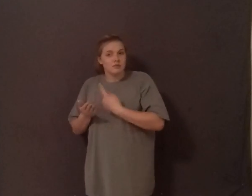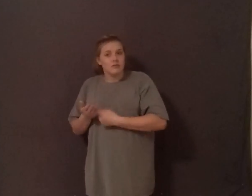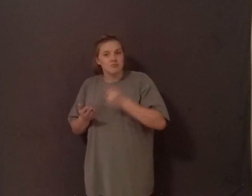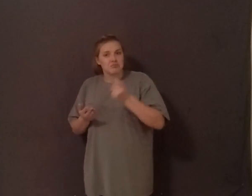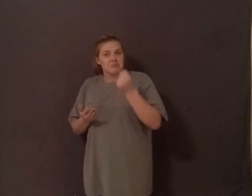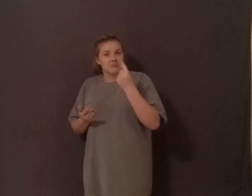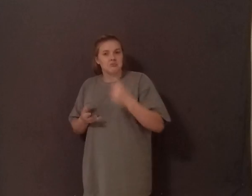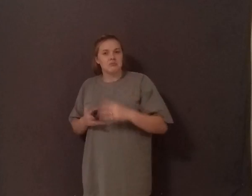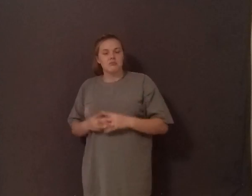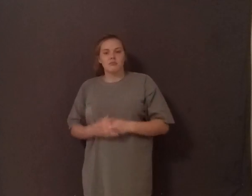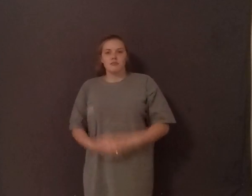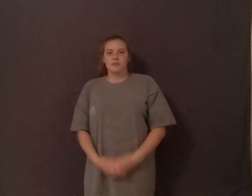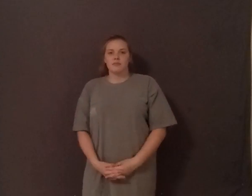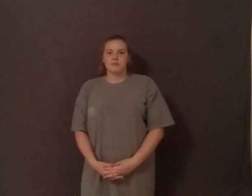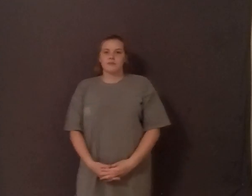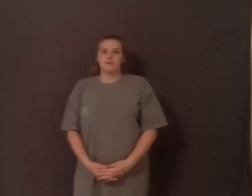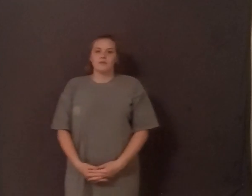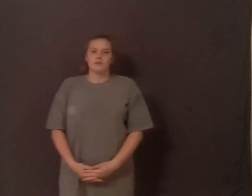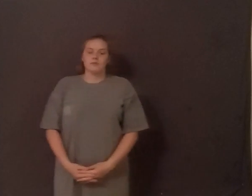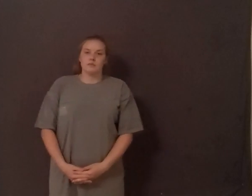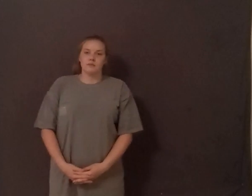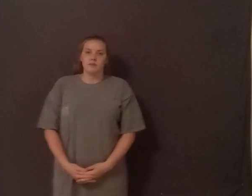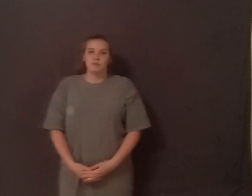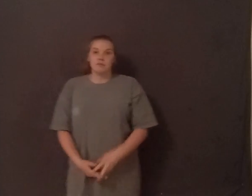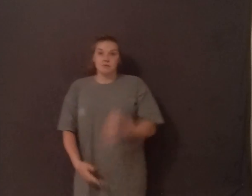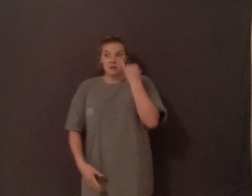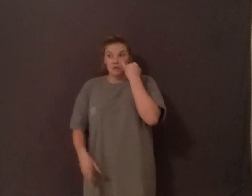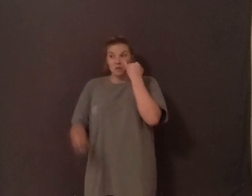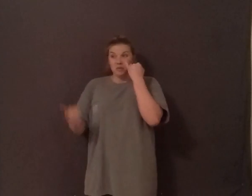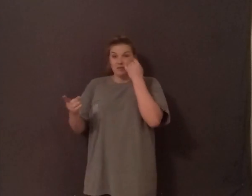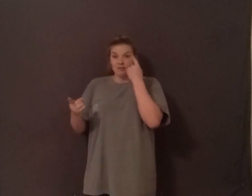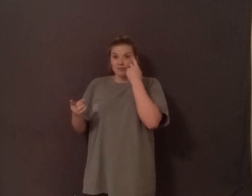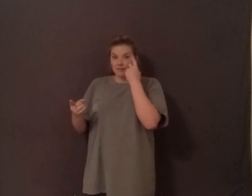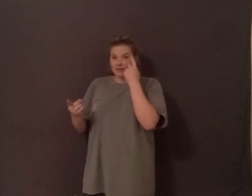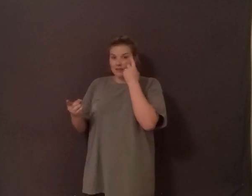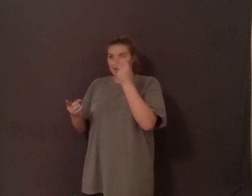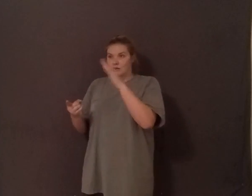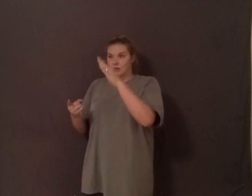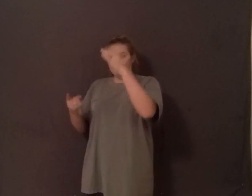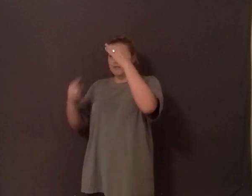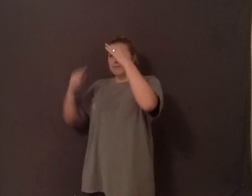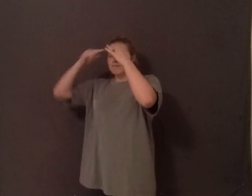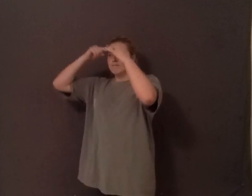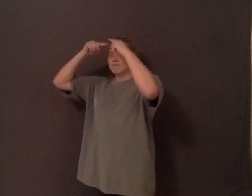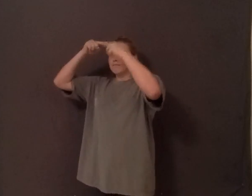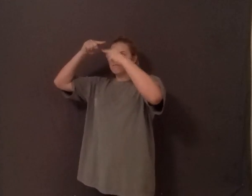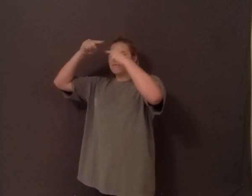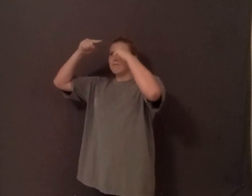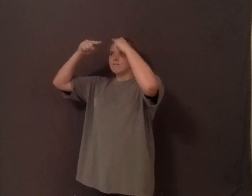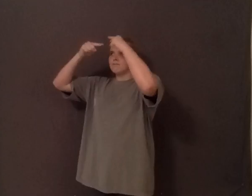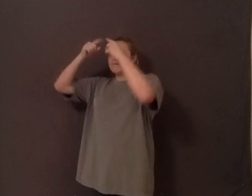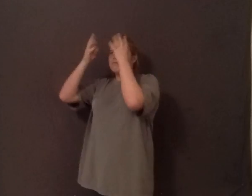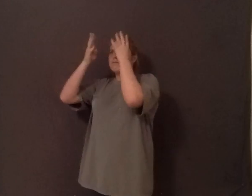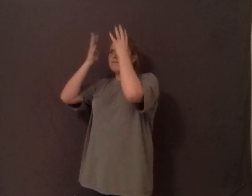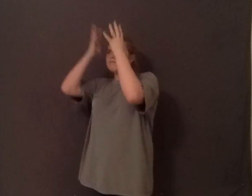that. So, if you can see that your thoughts are creating your stress and not your situation, Well, that's great